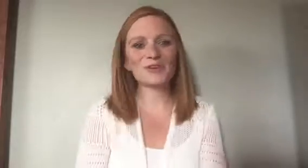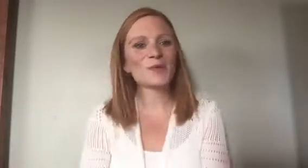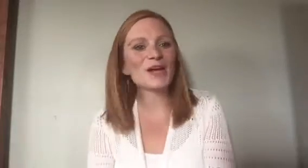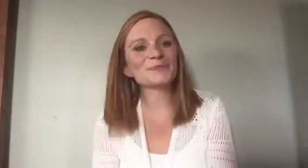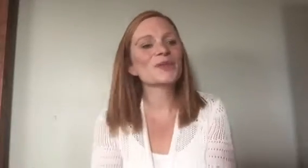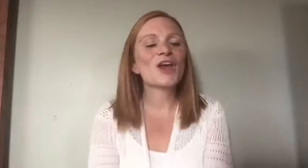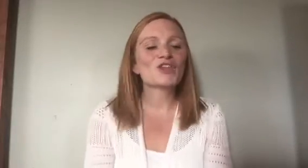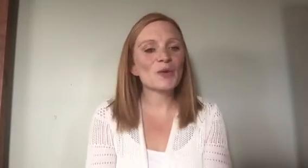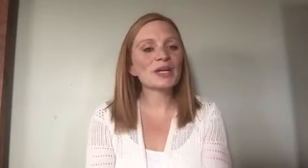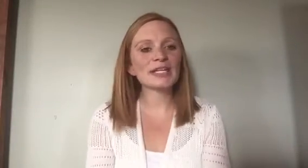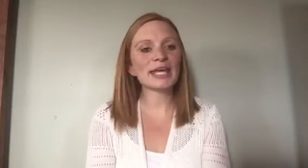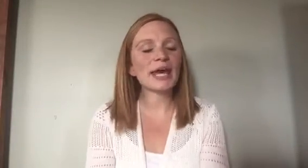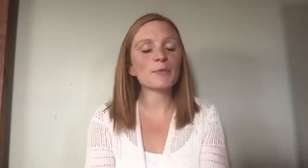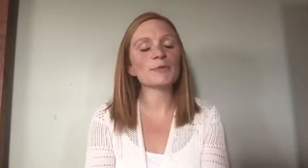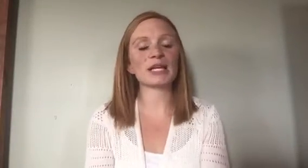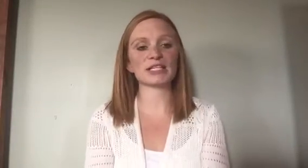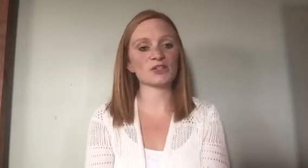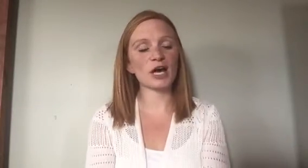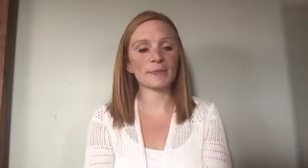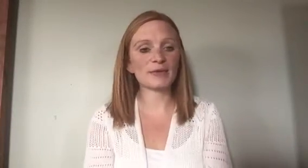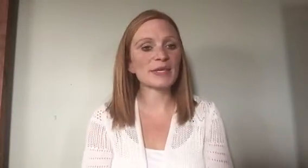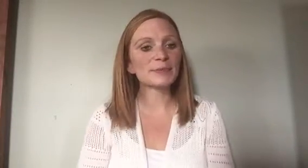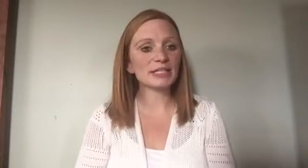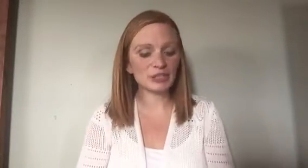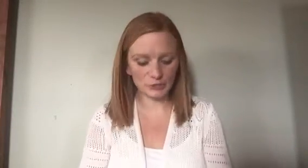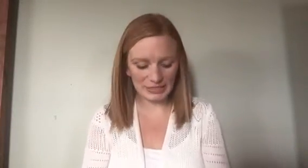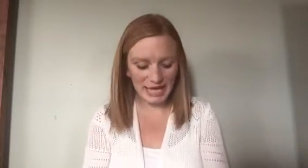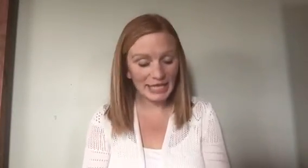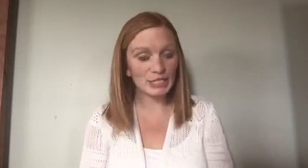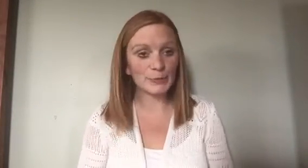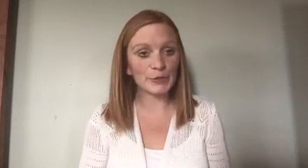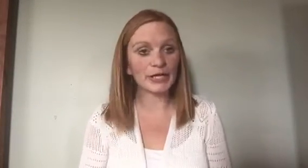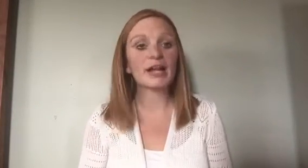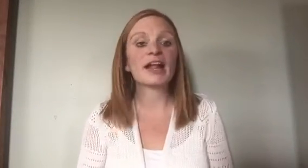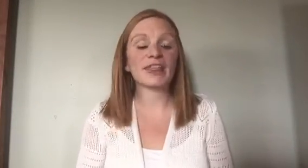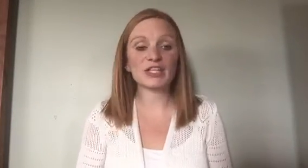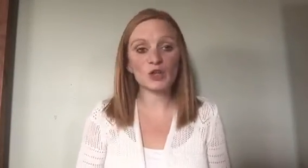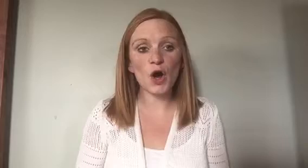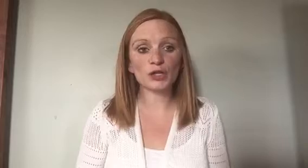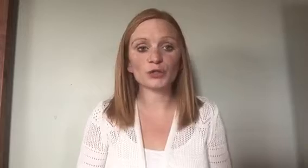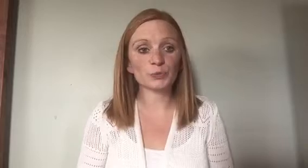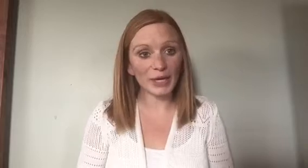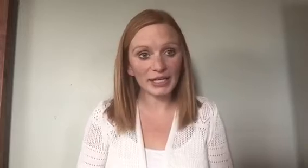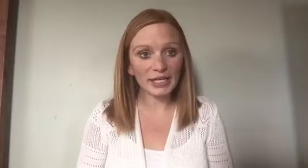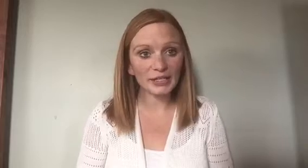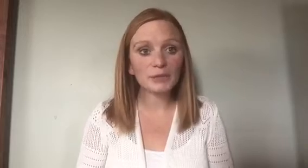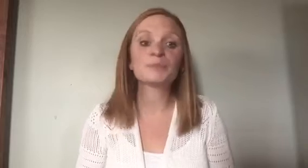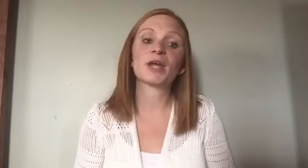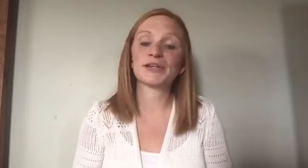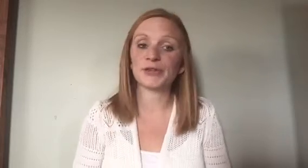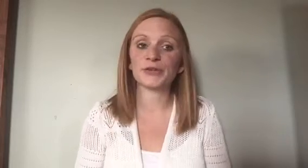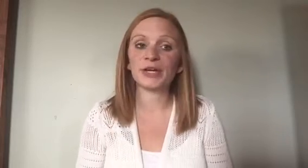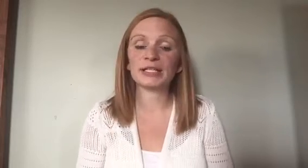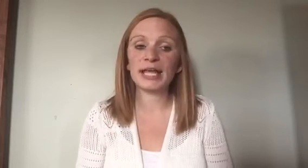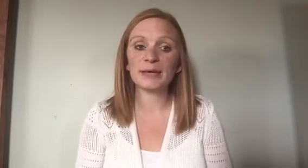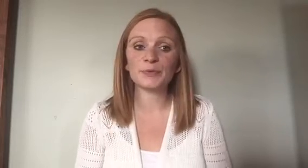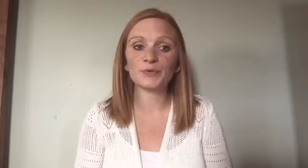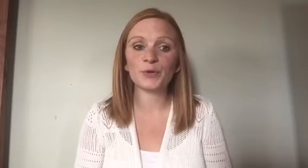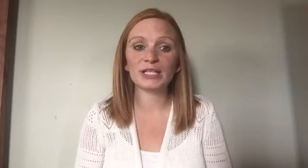Hey everyone! So I want to take a couple minutes and talk about something in your textbook that's called ranking. Another name for it